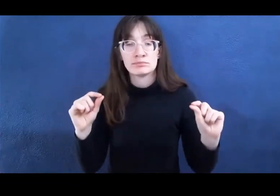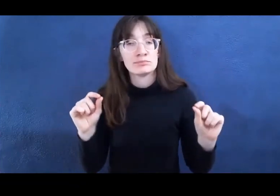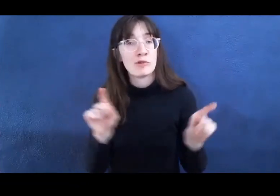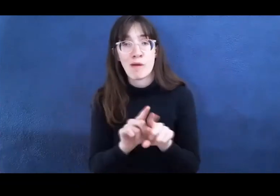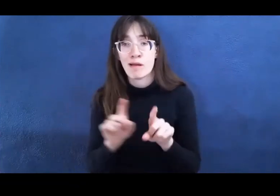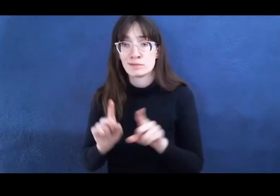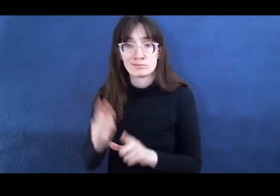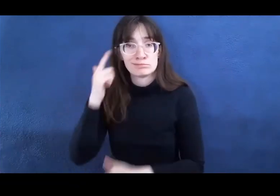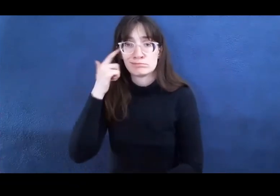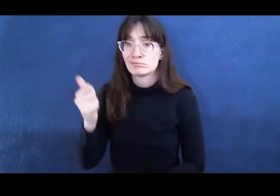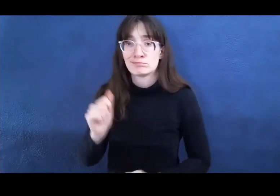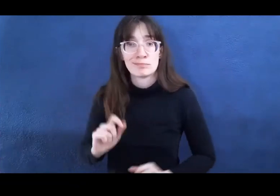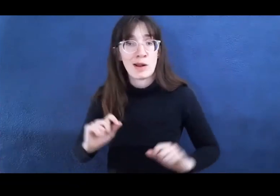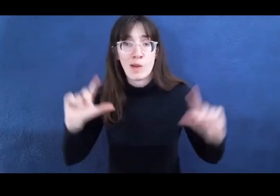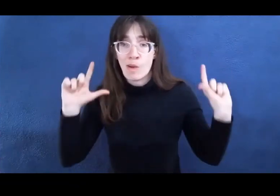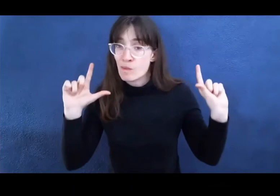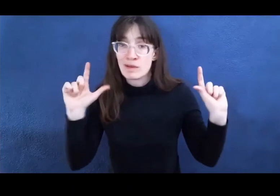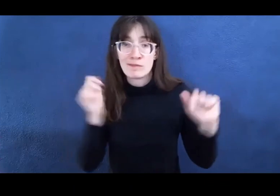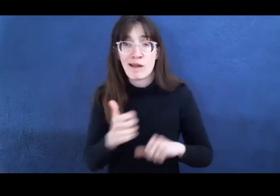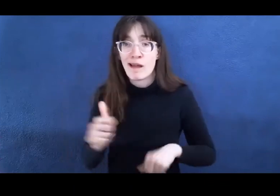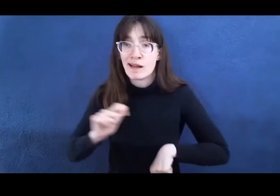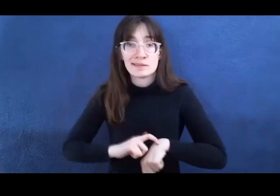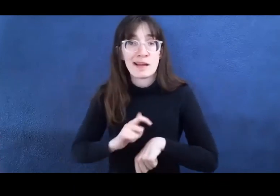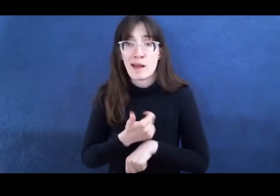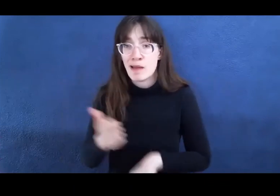any time for any reason.